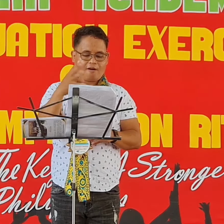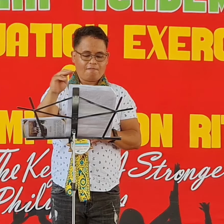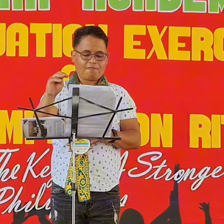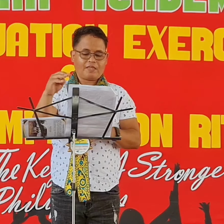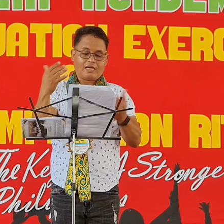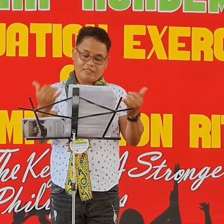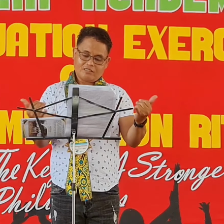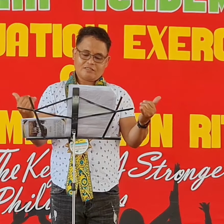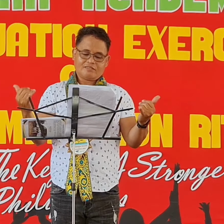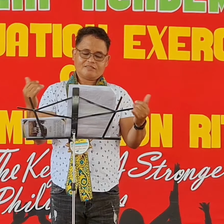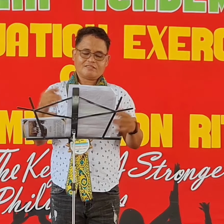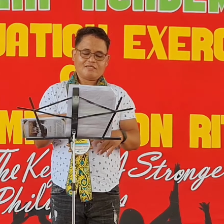As in our theme today.